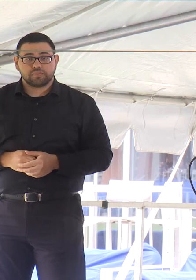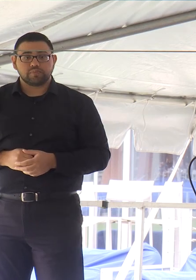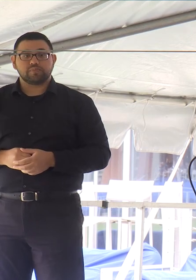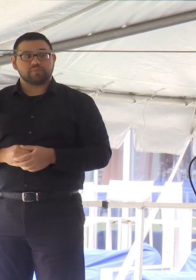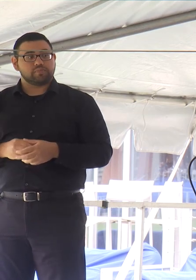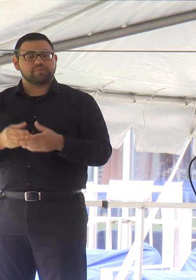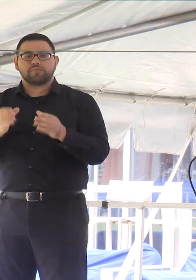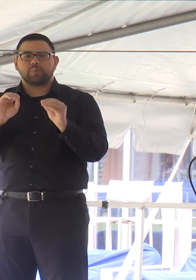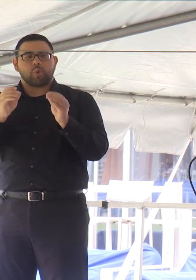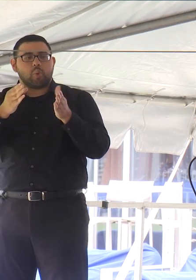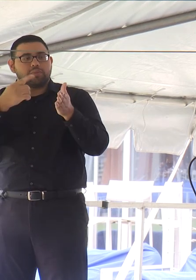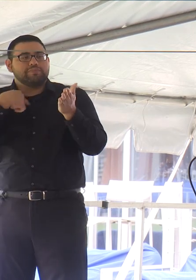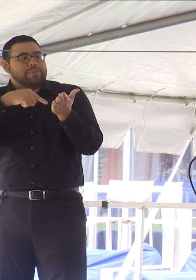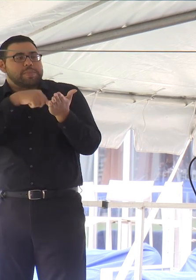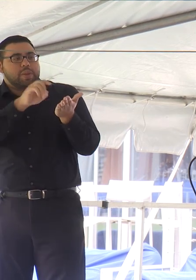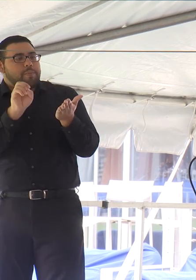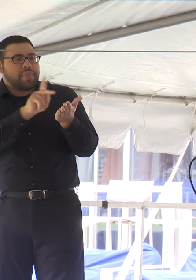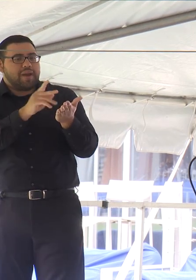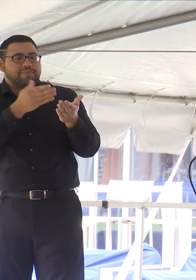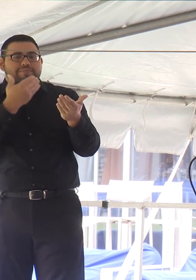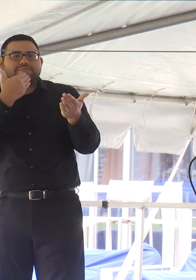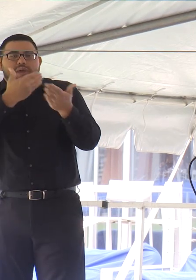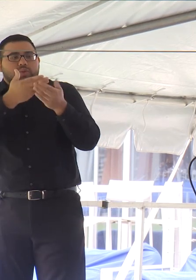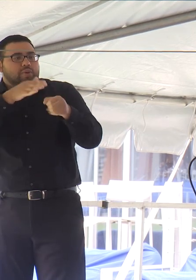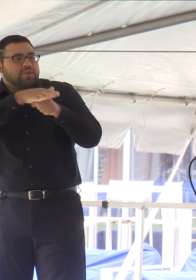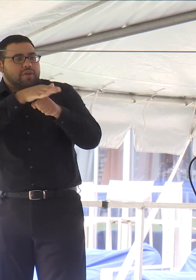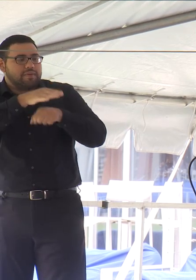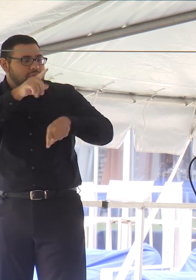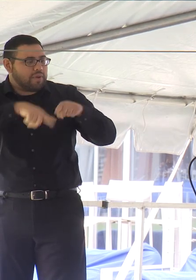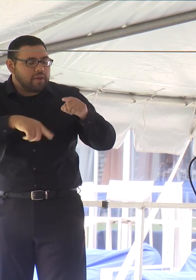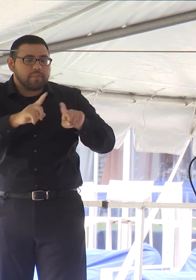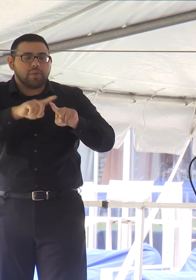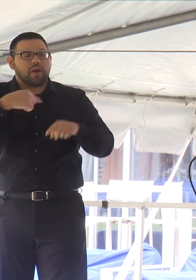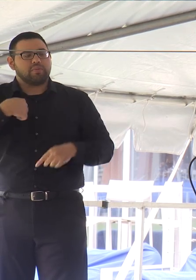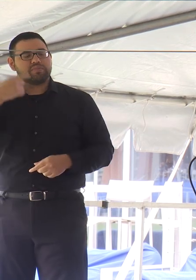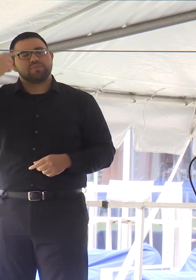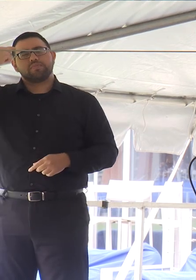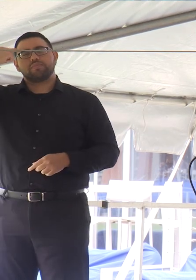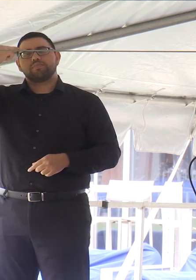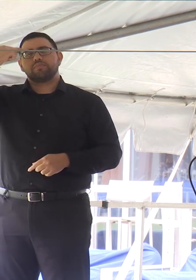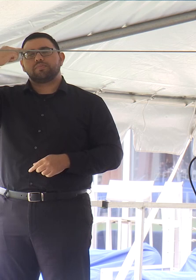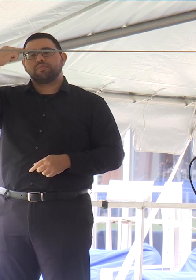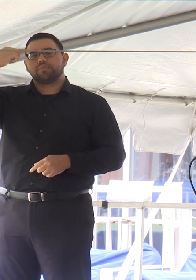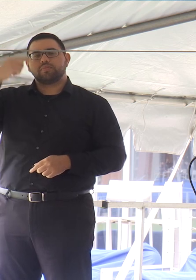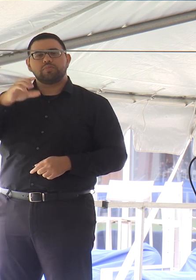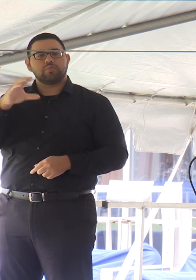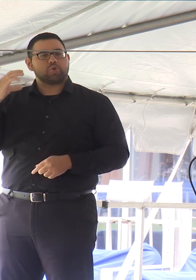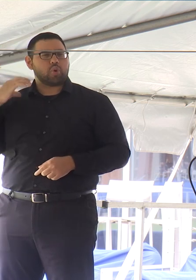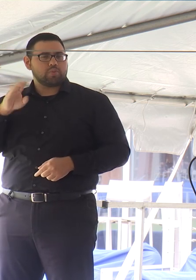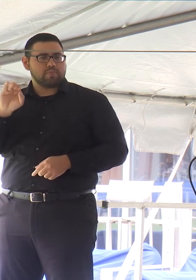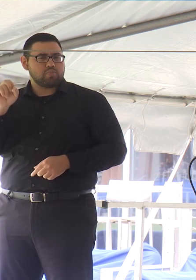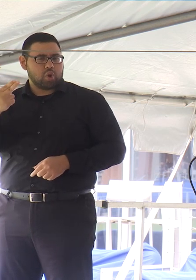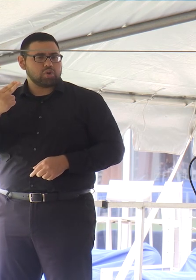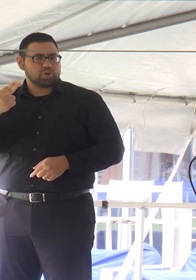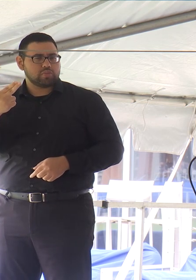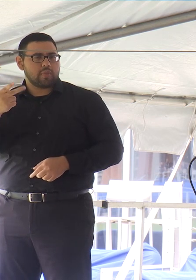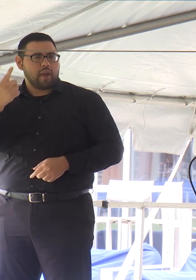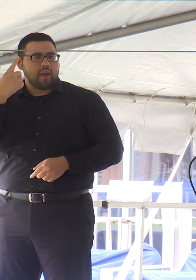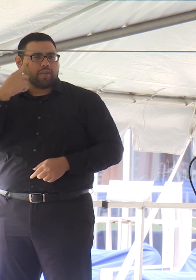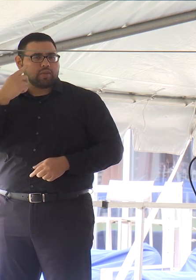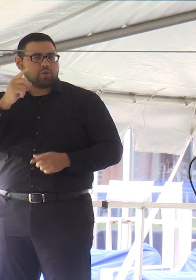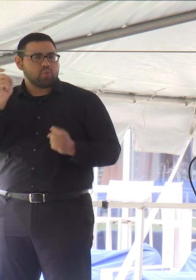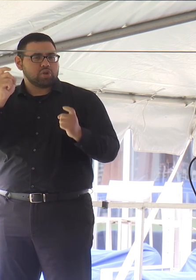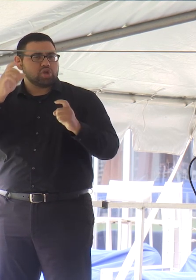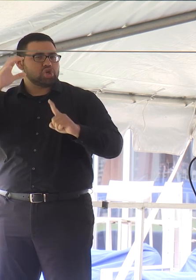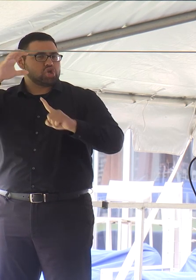There's no way we can repay you or thank you enough. But I was thinking, Coach Bush, I think